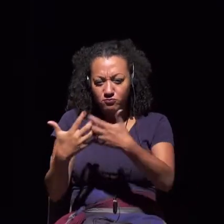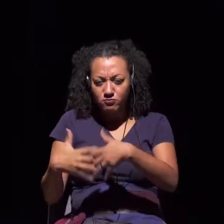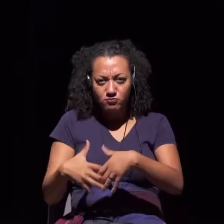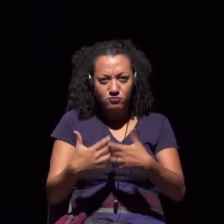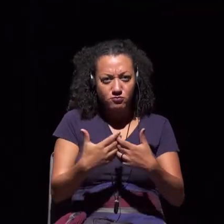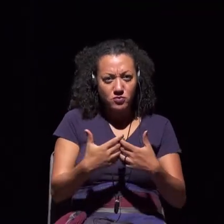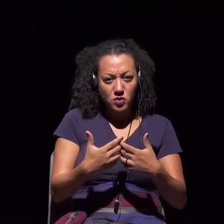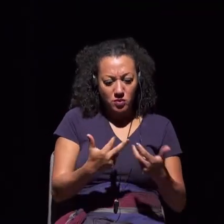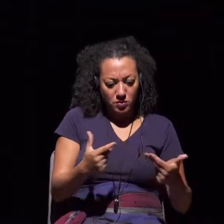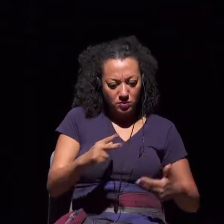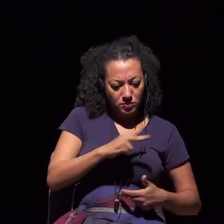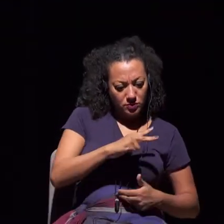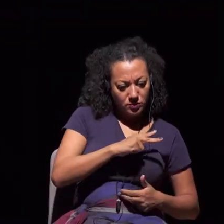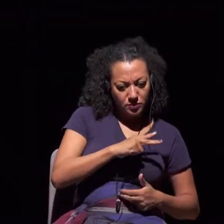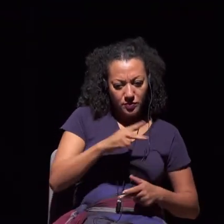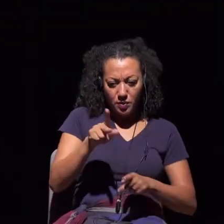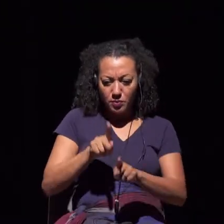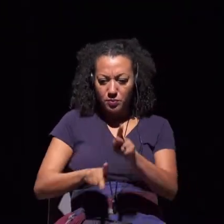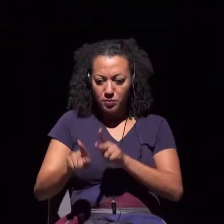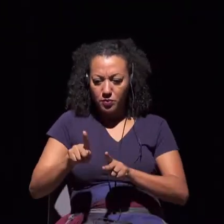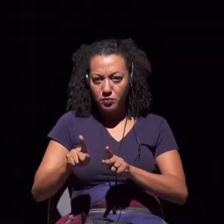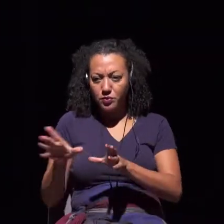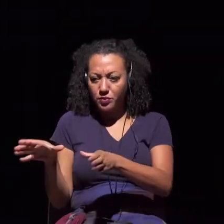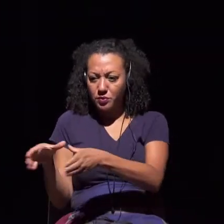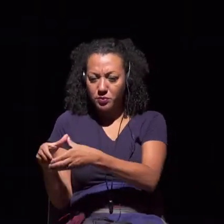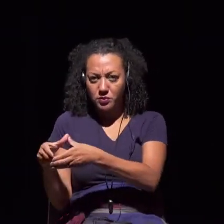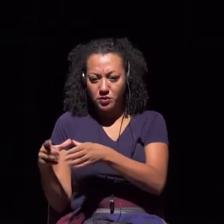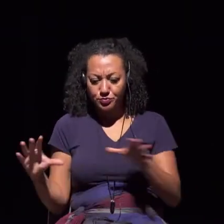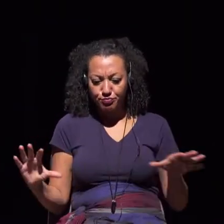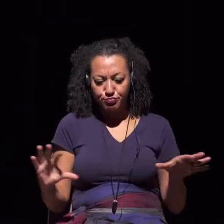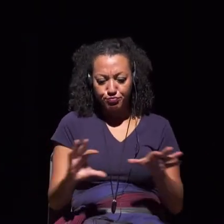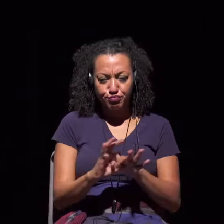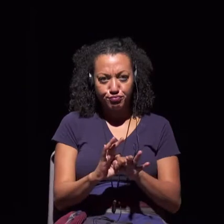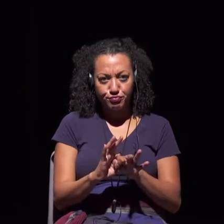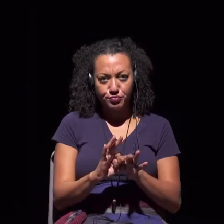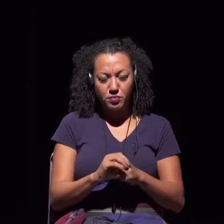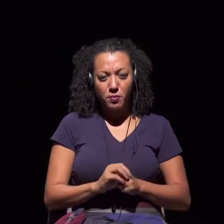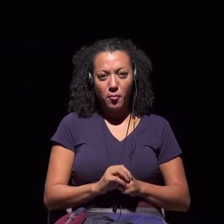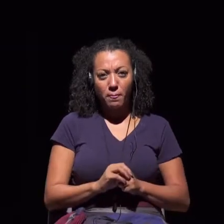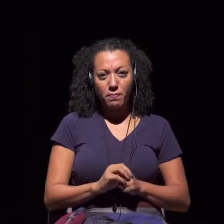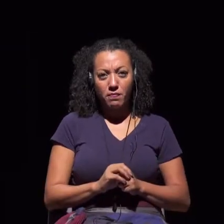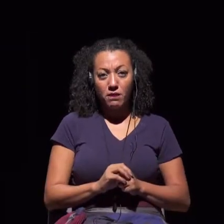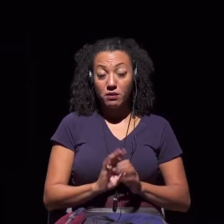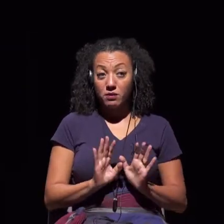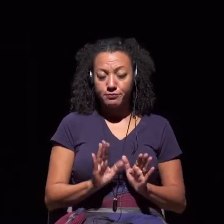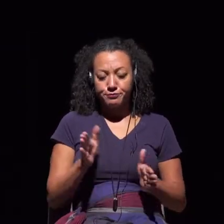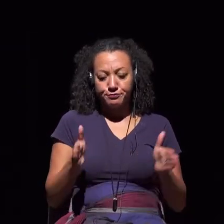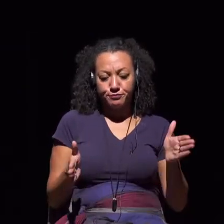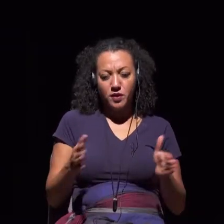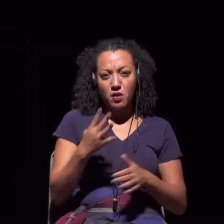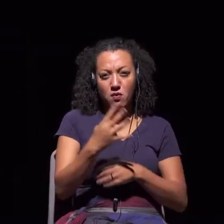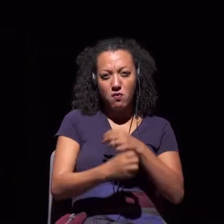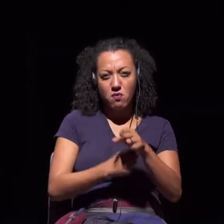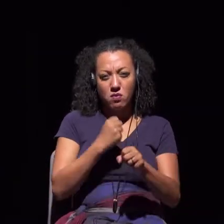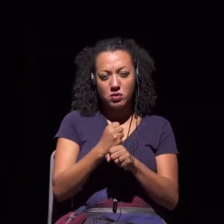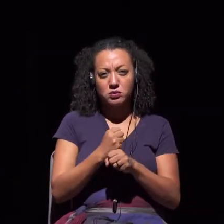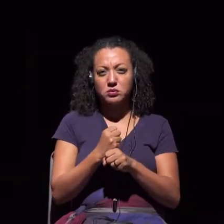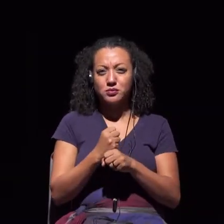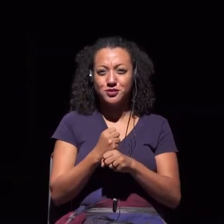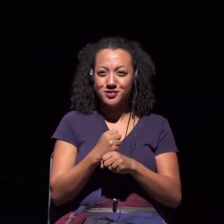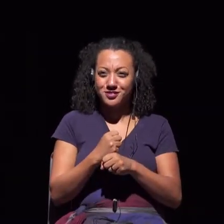then the community. And so after 4 years of being involved in this project,